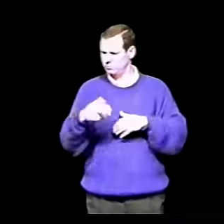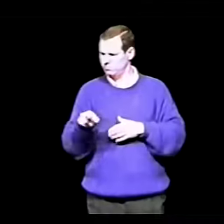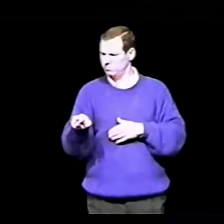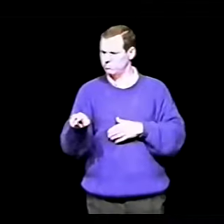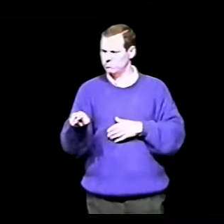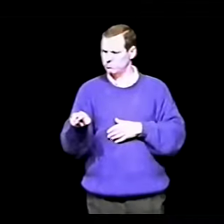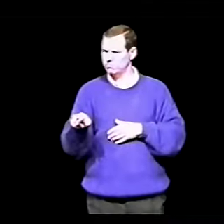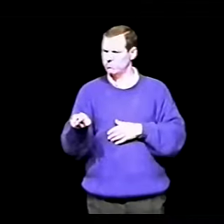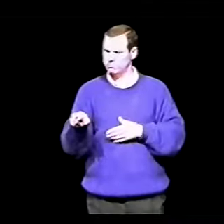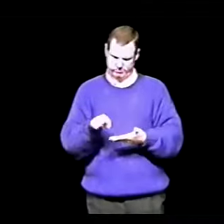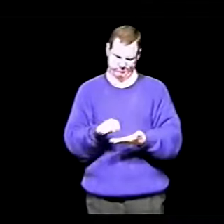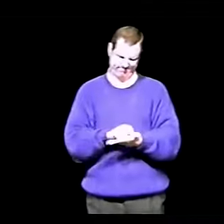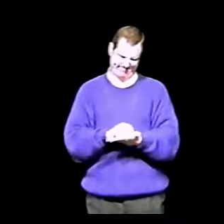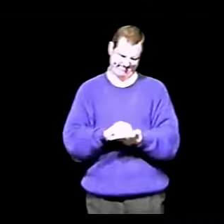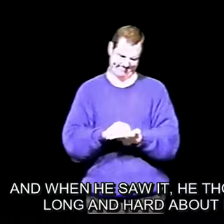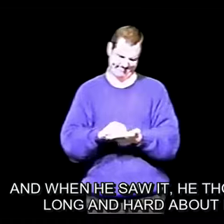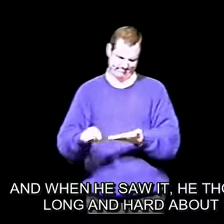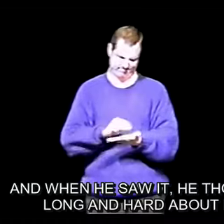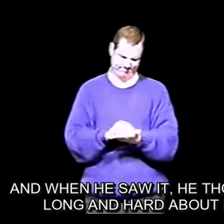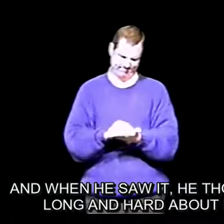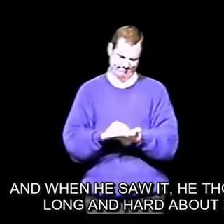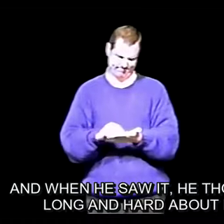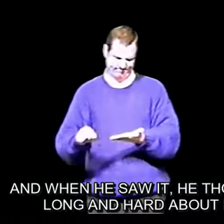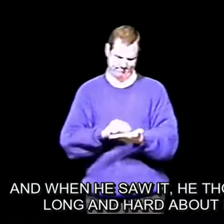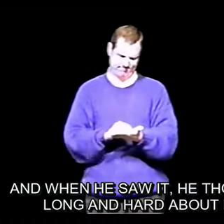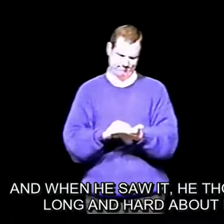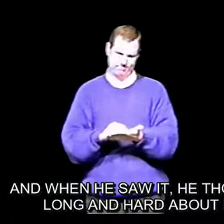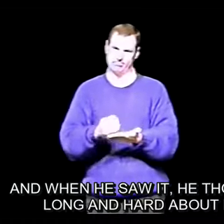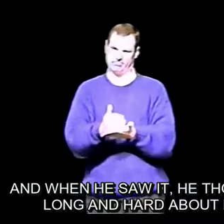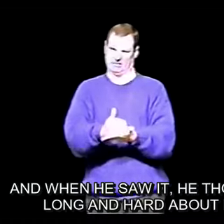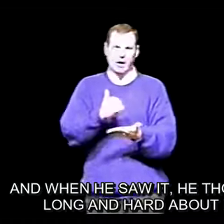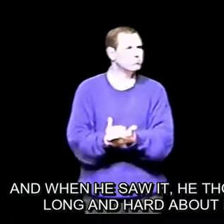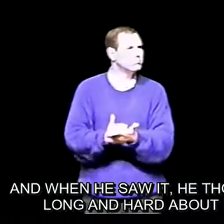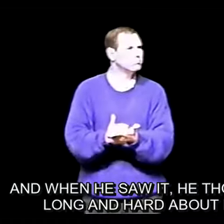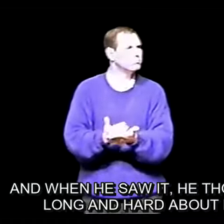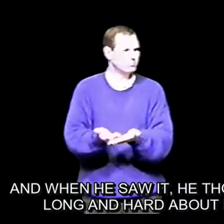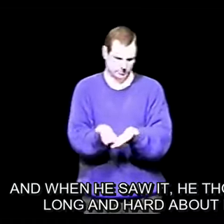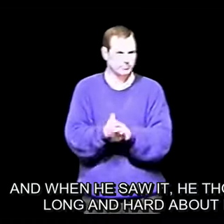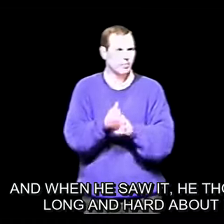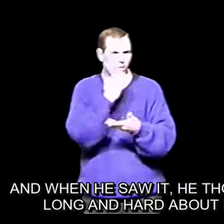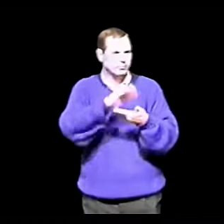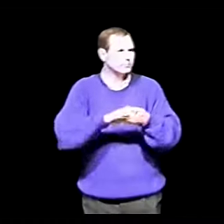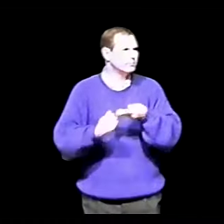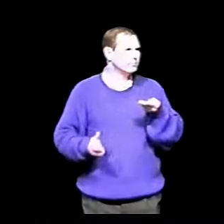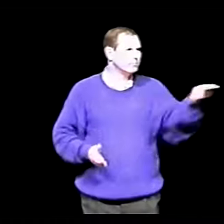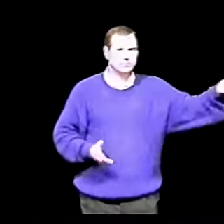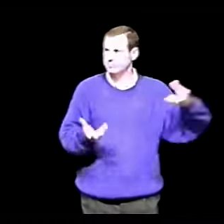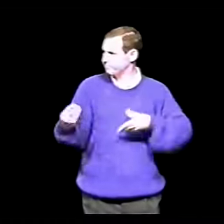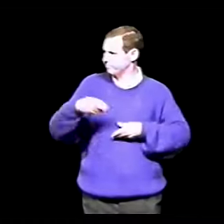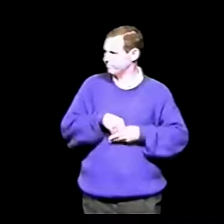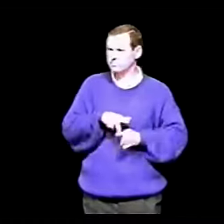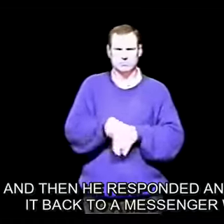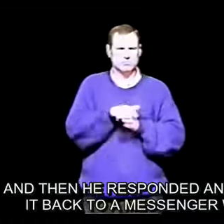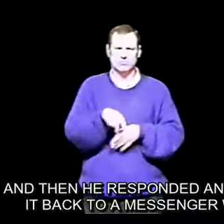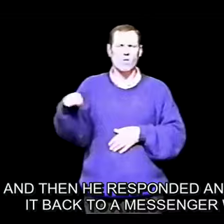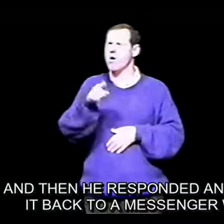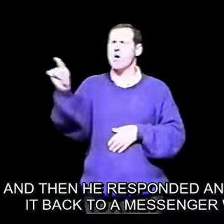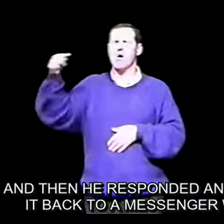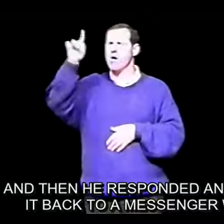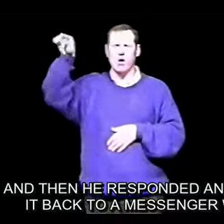and when he saw it, he thought long and hard about it. And then he responded and gave it back to